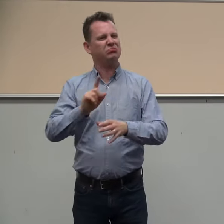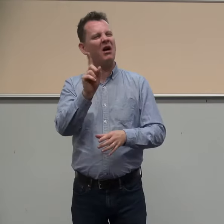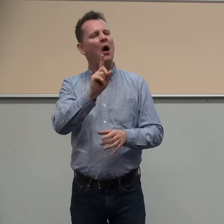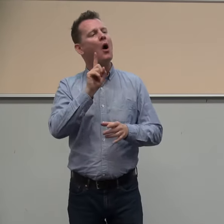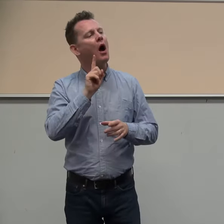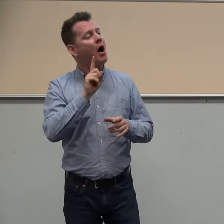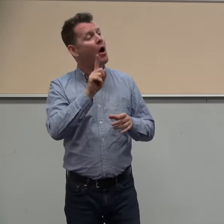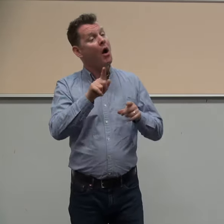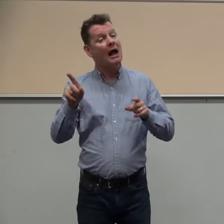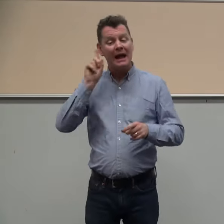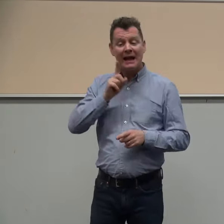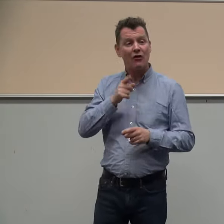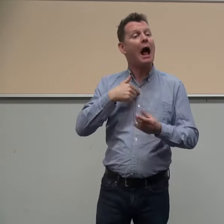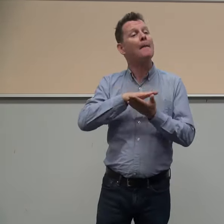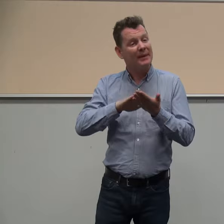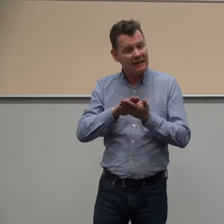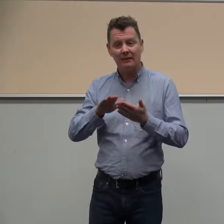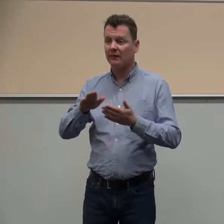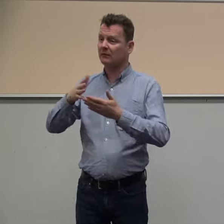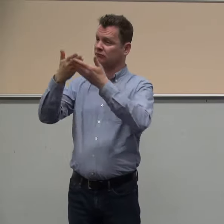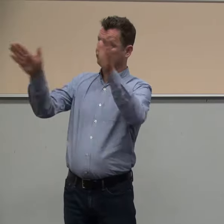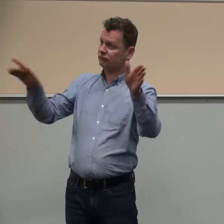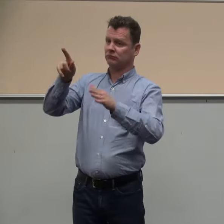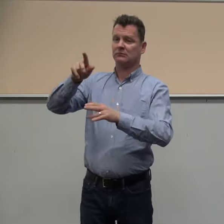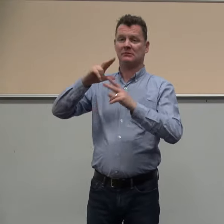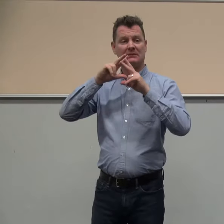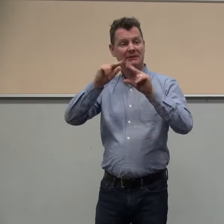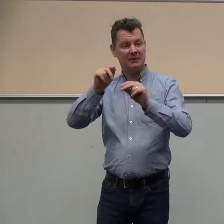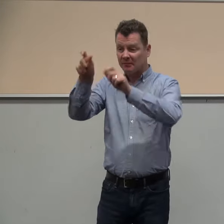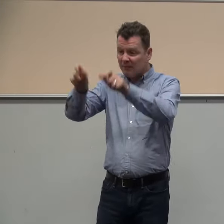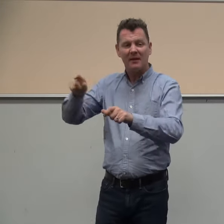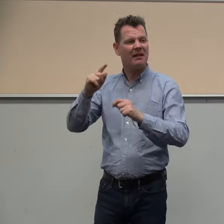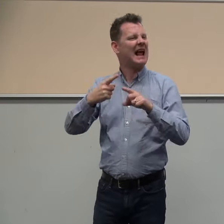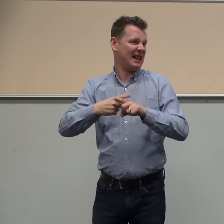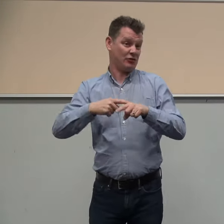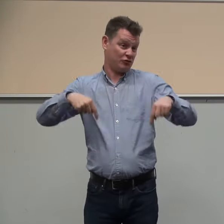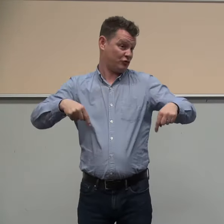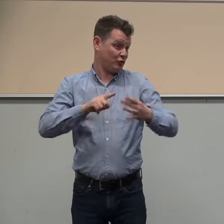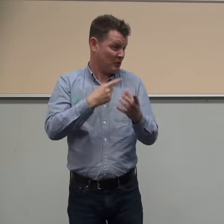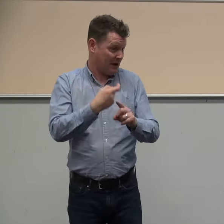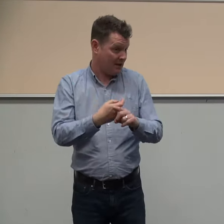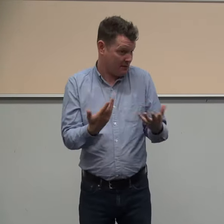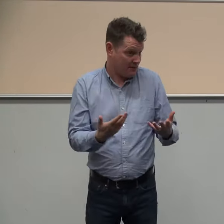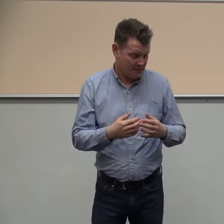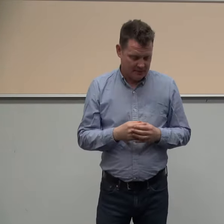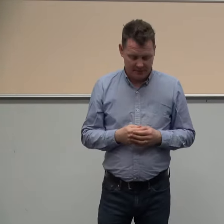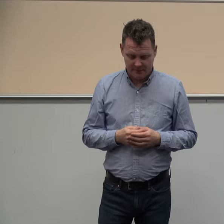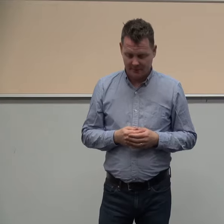that, by hearing, I mean people who speak, in this context, people who are using English, and people